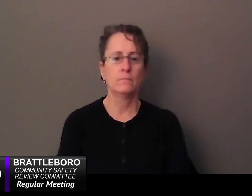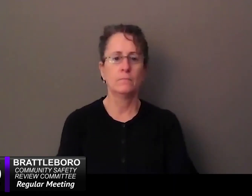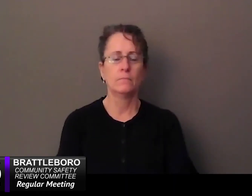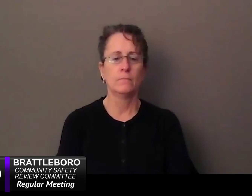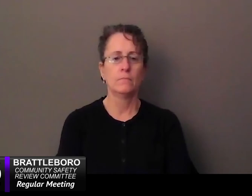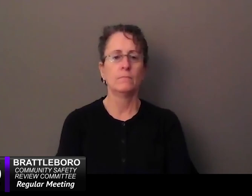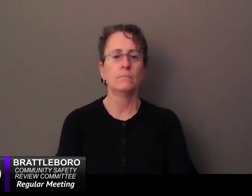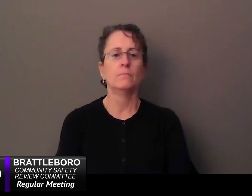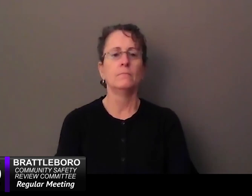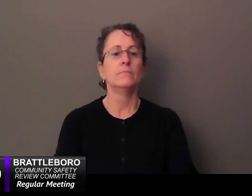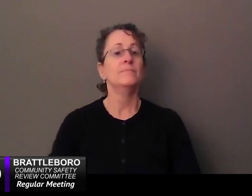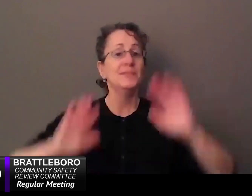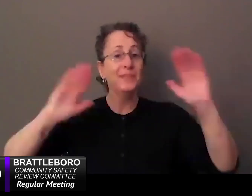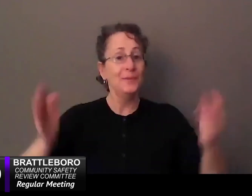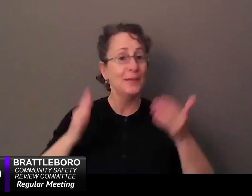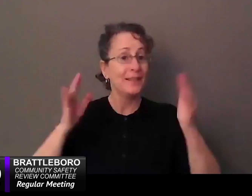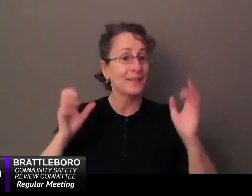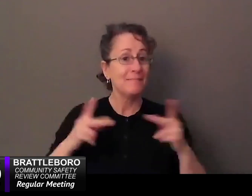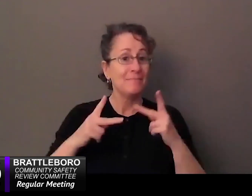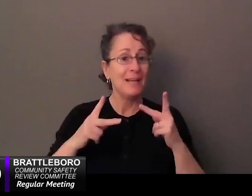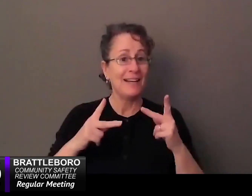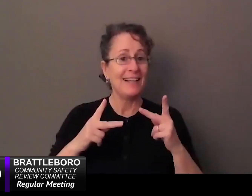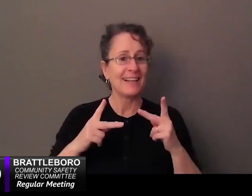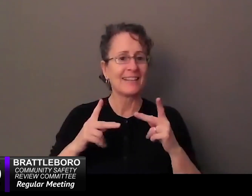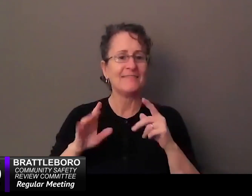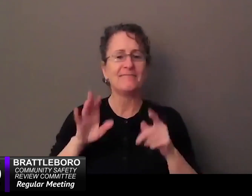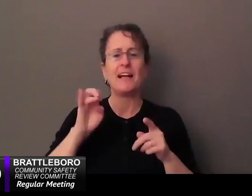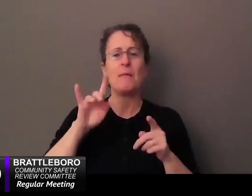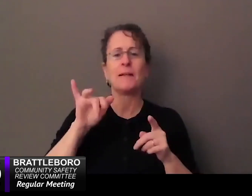All righty, welcome back, folks.